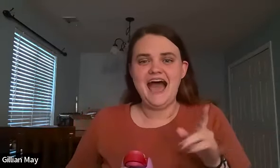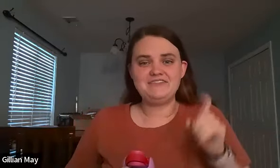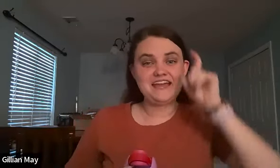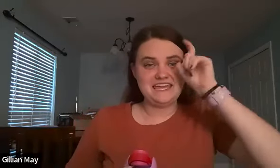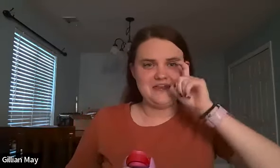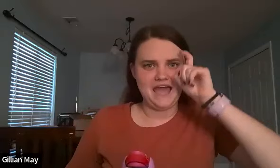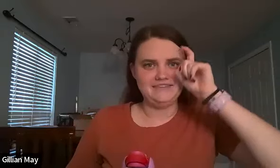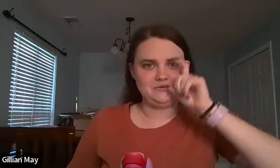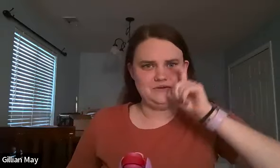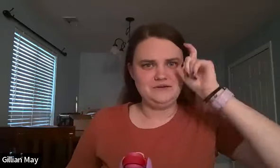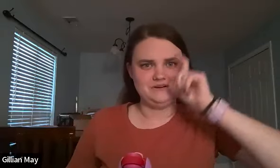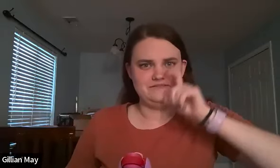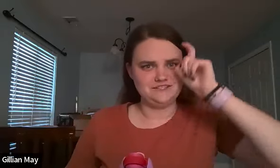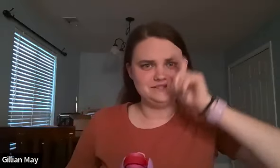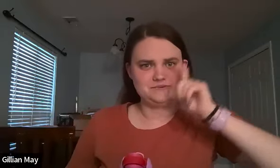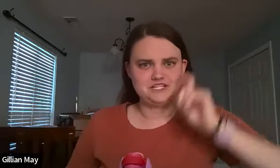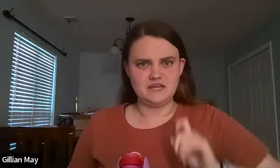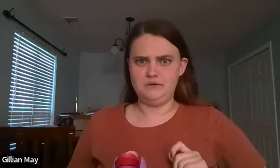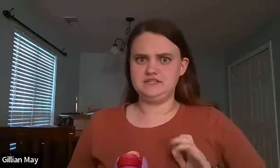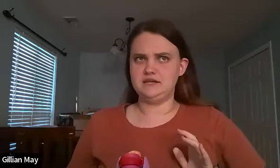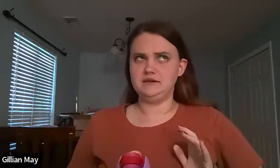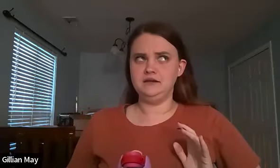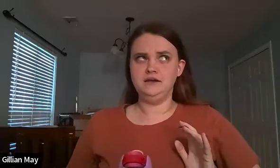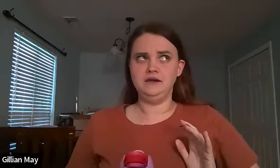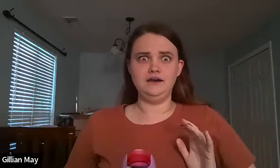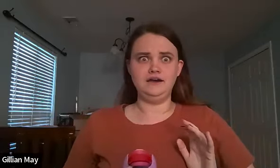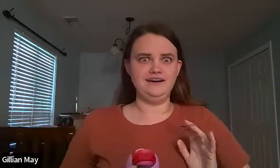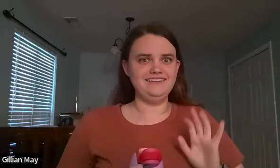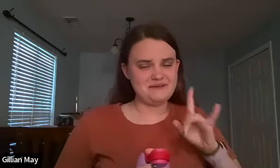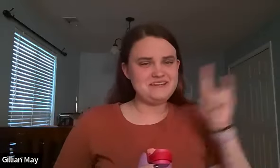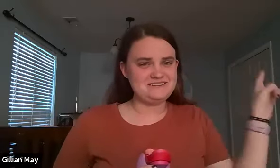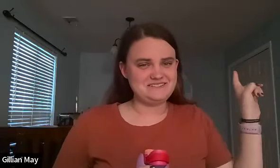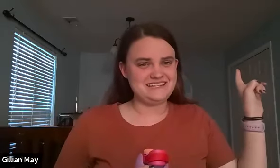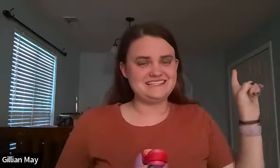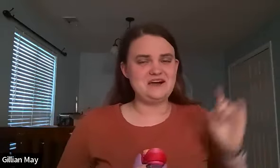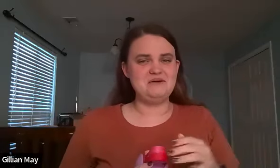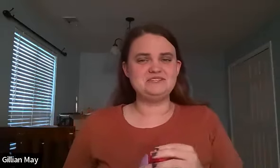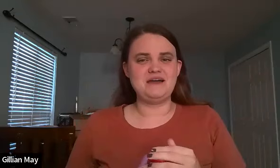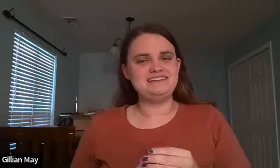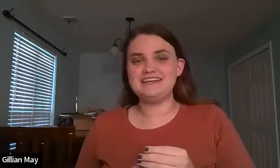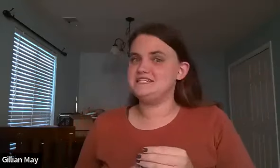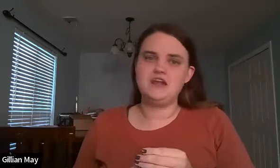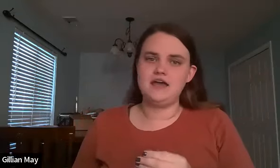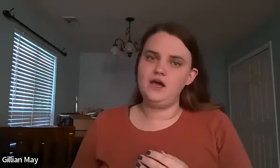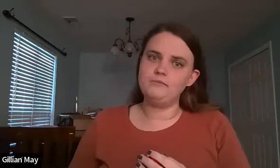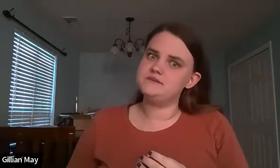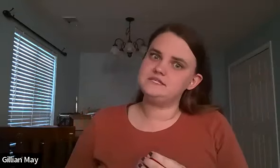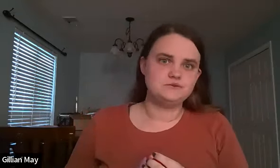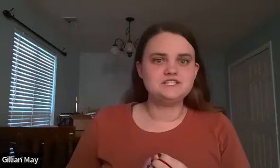I think I even had like a really weird facial expression. Like I was like, let me go do this. So I that did not help the situation